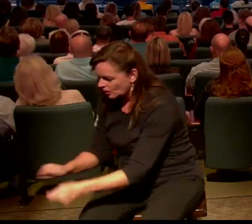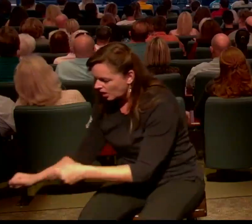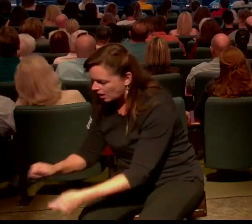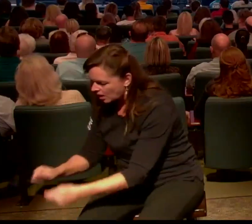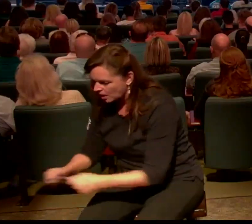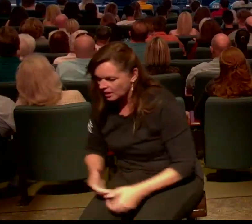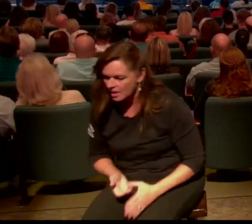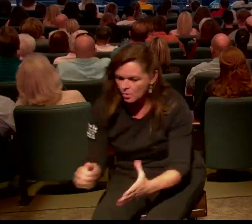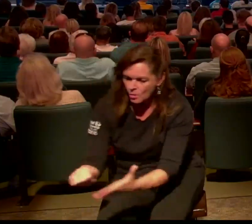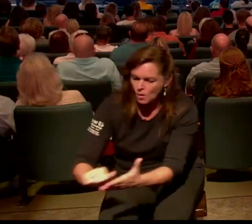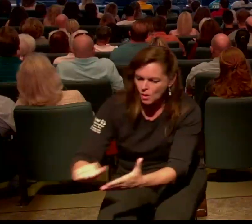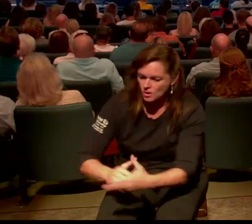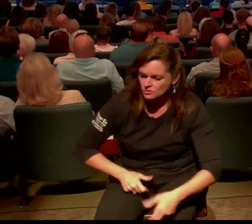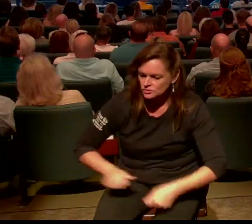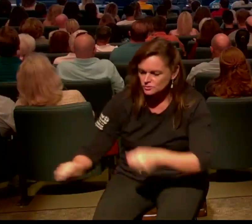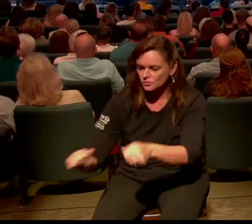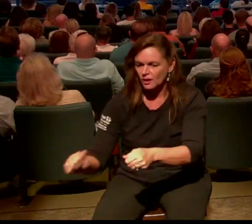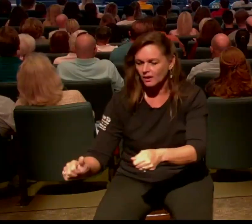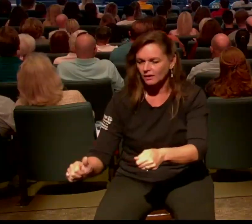call this